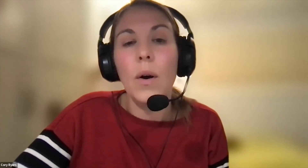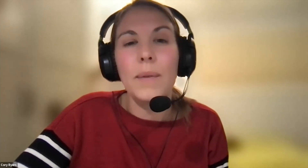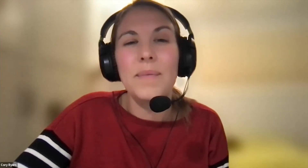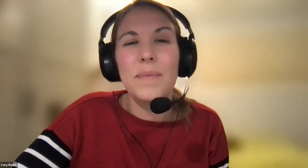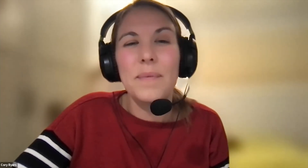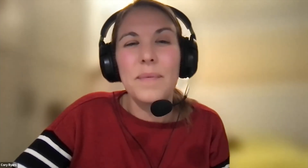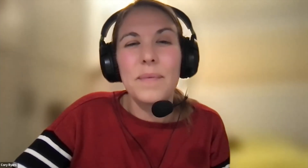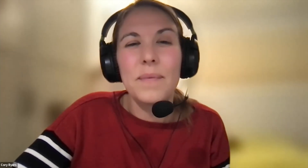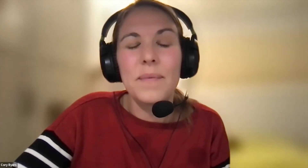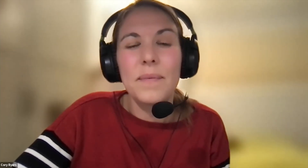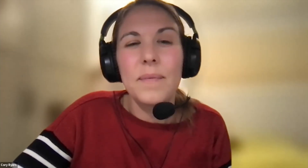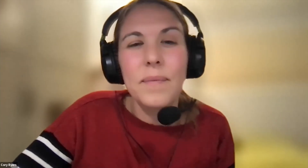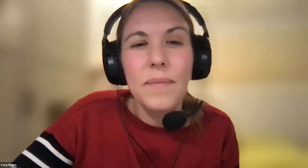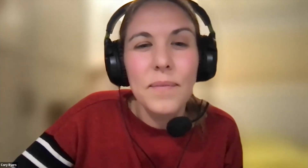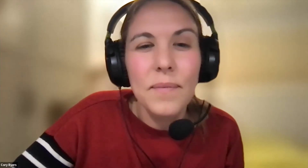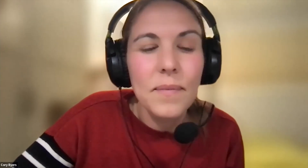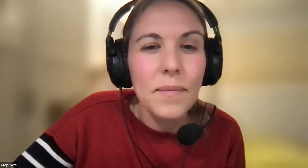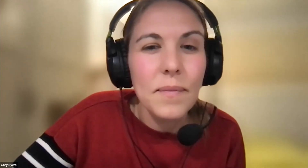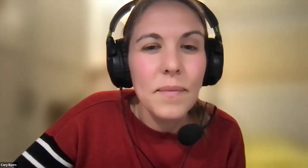para aprender,